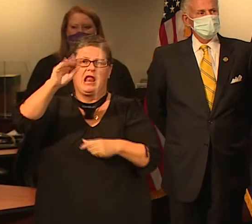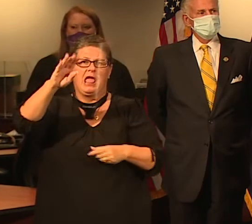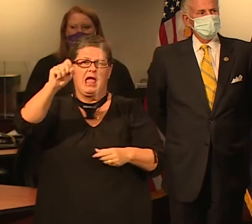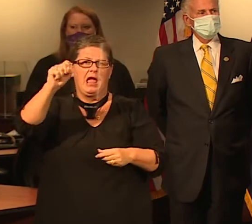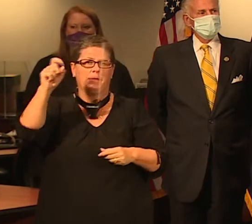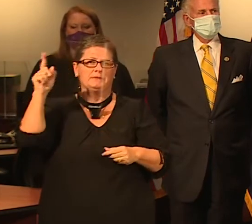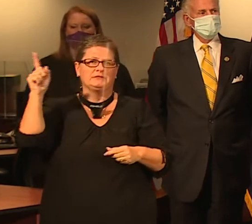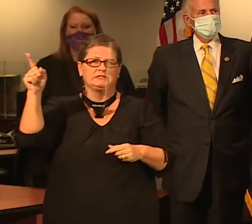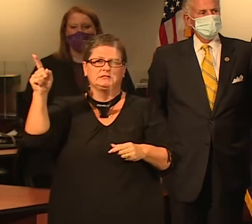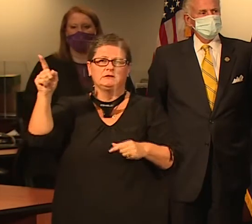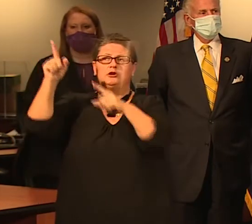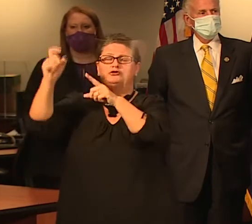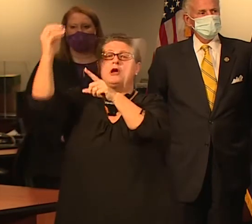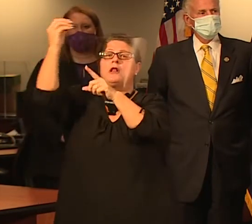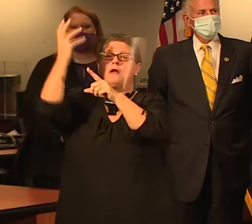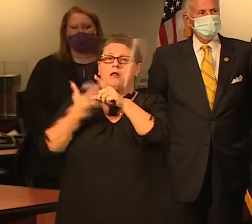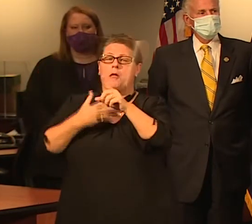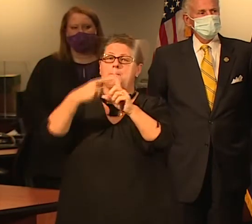that